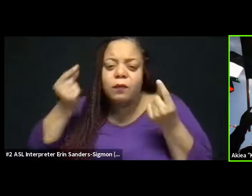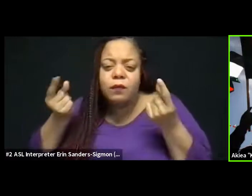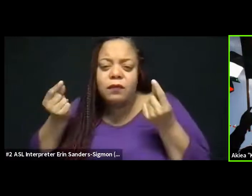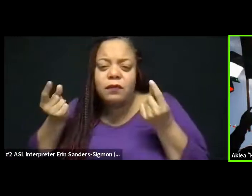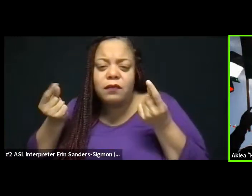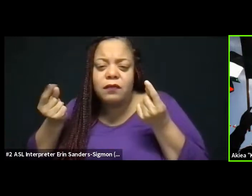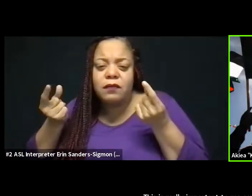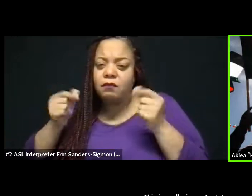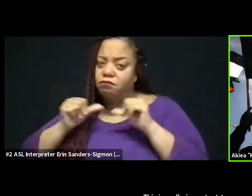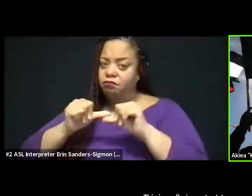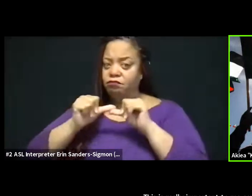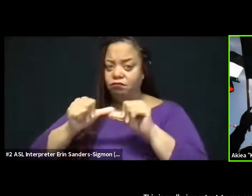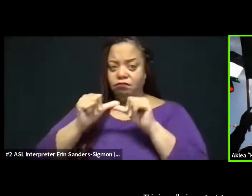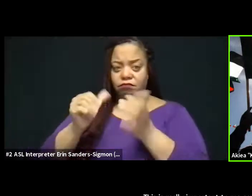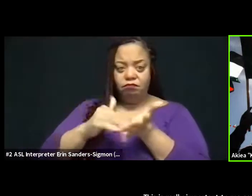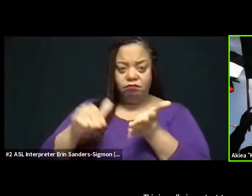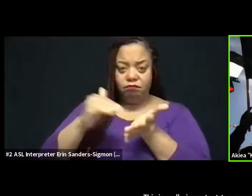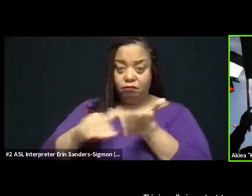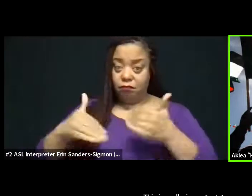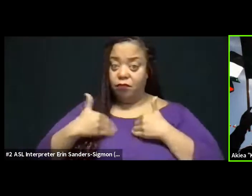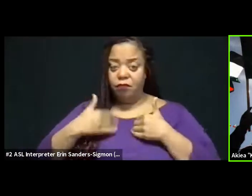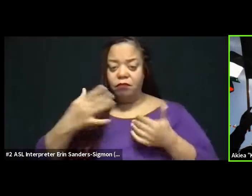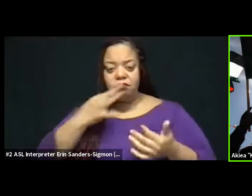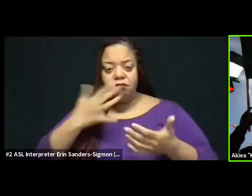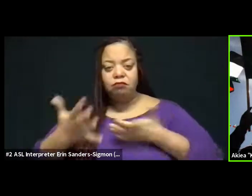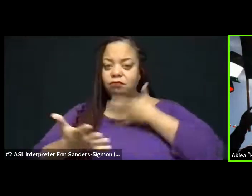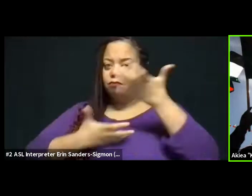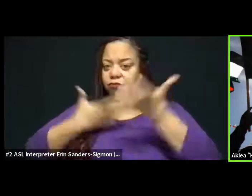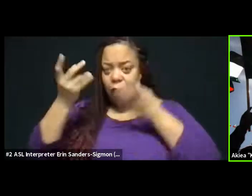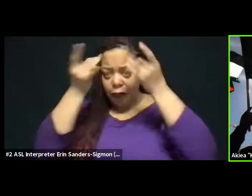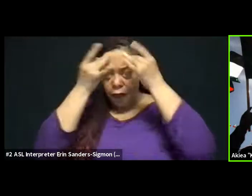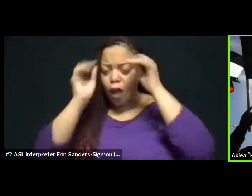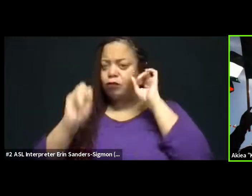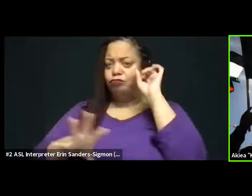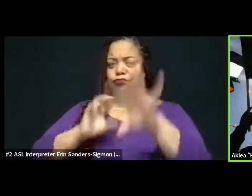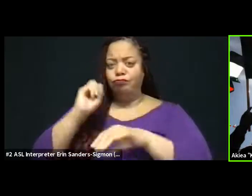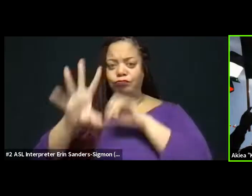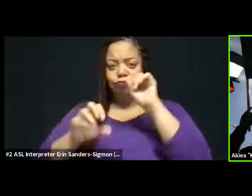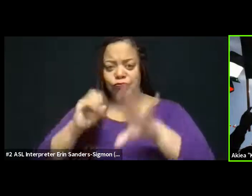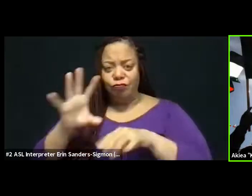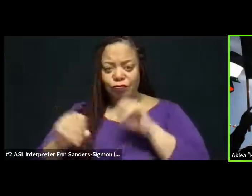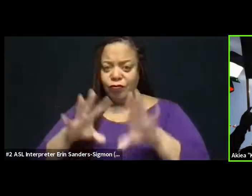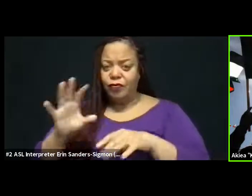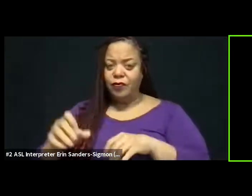and cultivate the type of community and environments that our kids deserve.